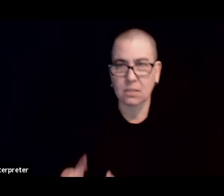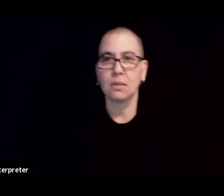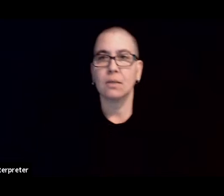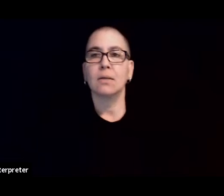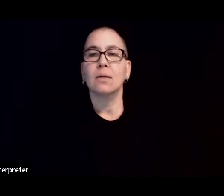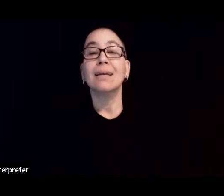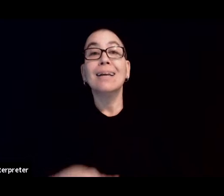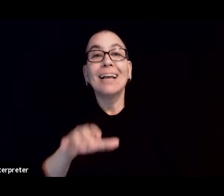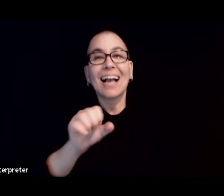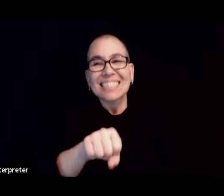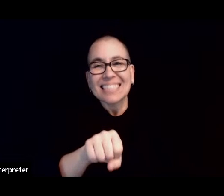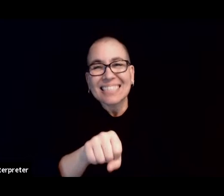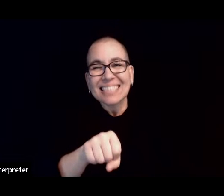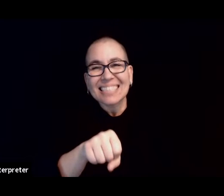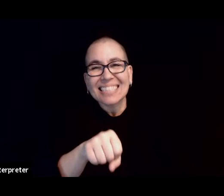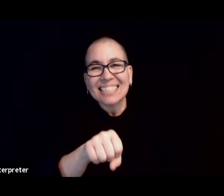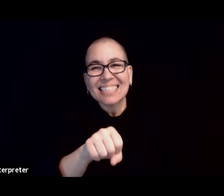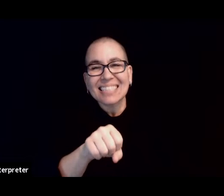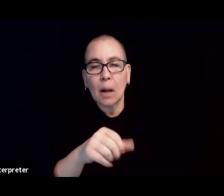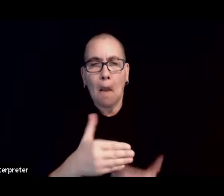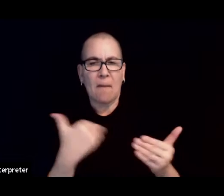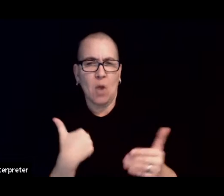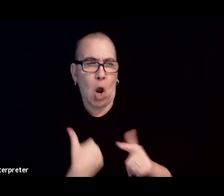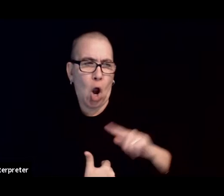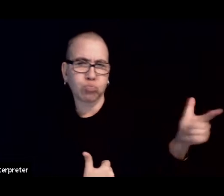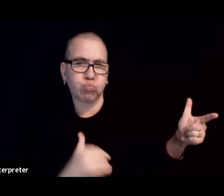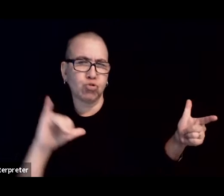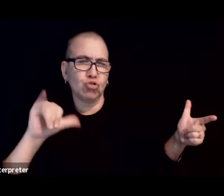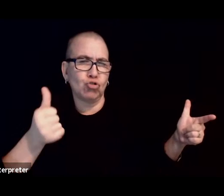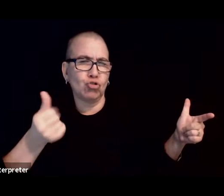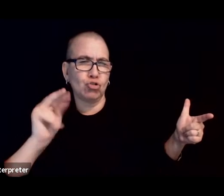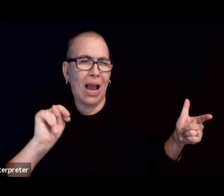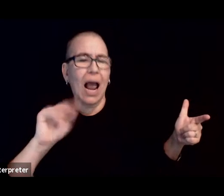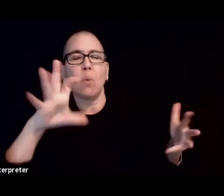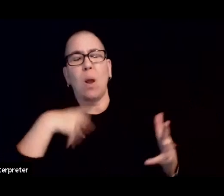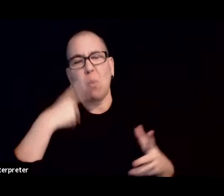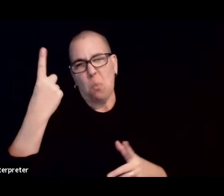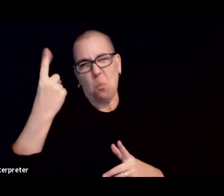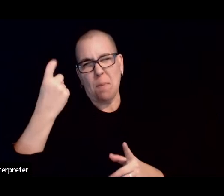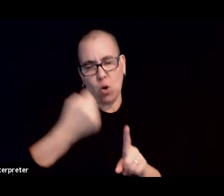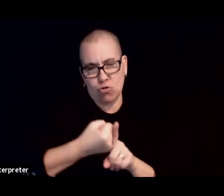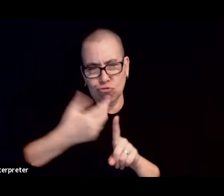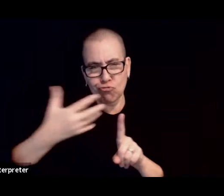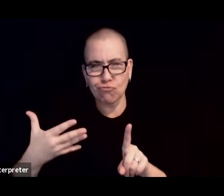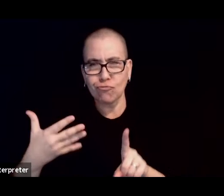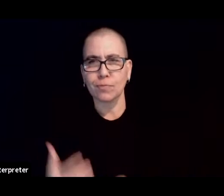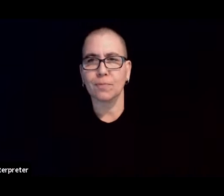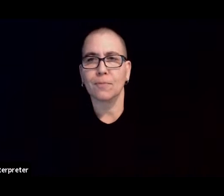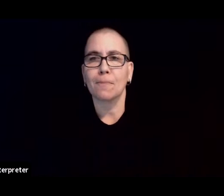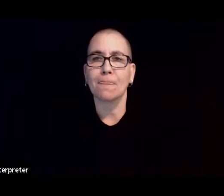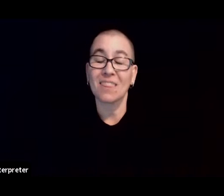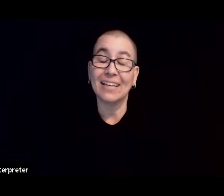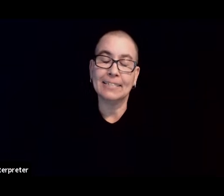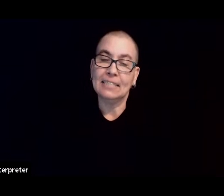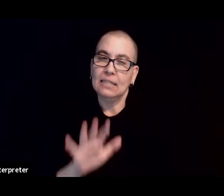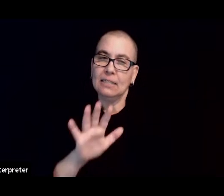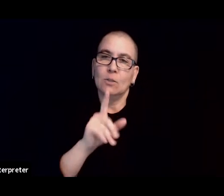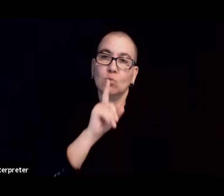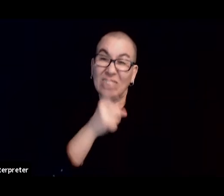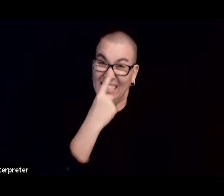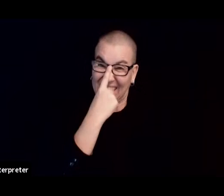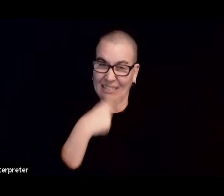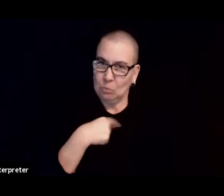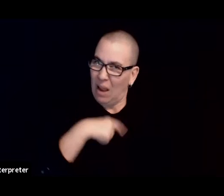commissioner, and that is just that we need to have a system that we can use statewide for allocating. That is, is the